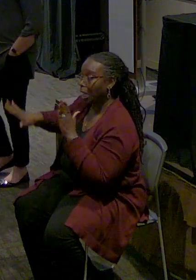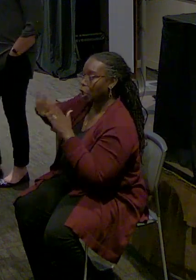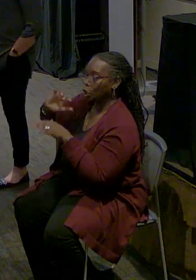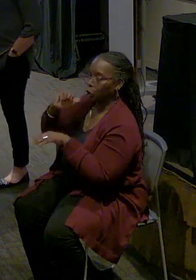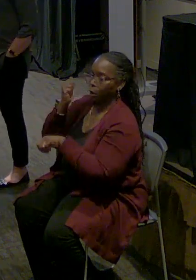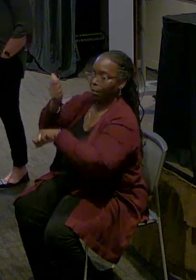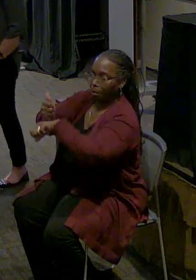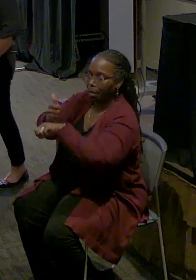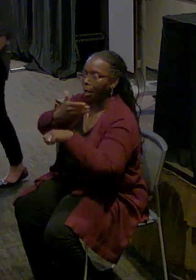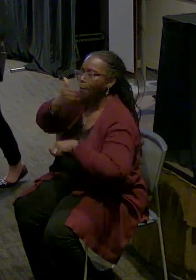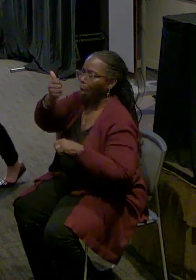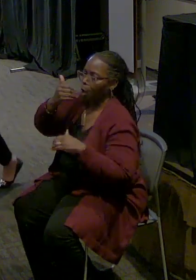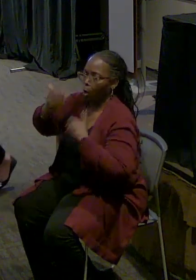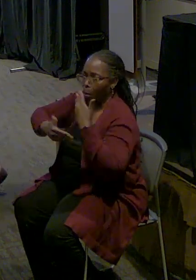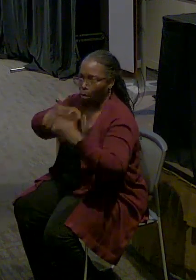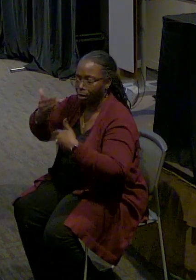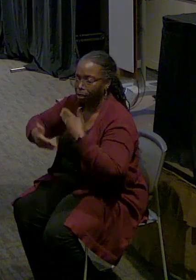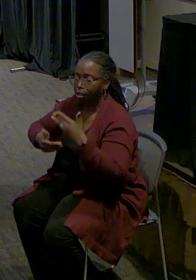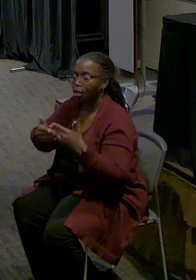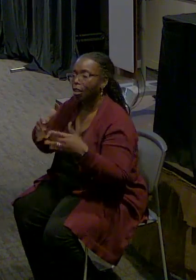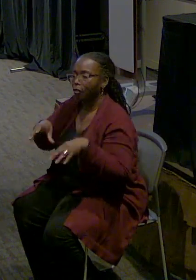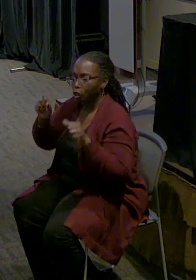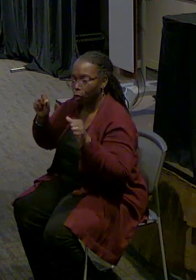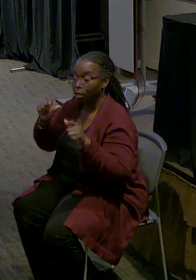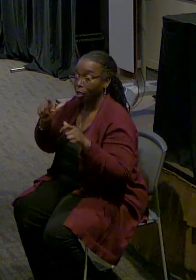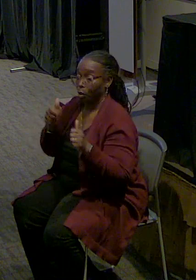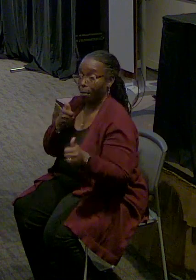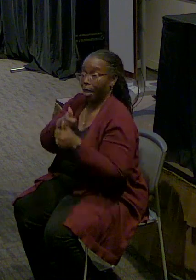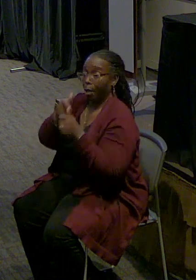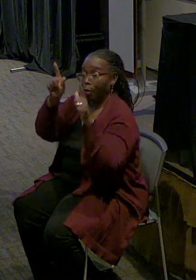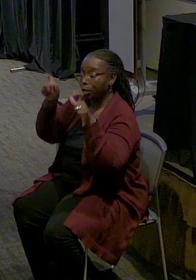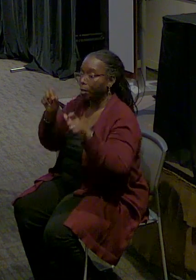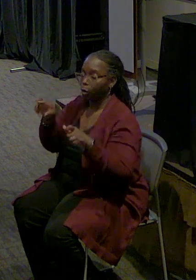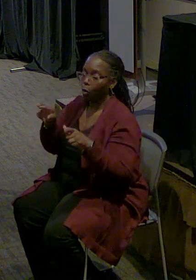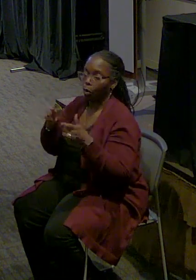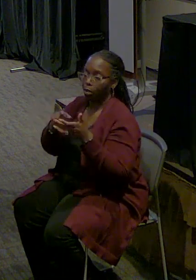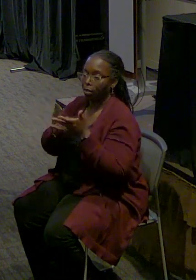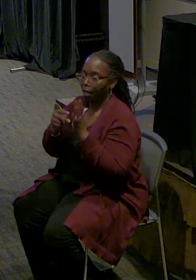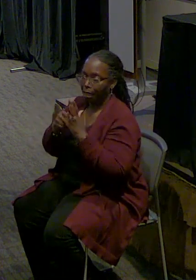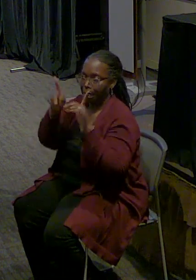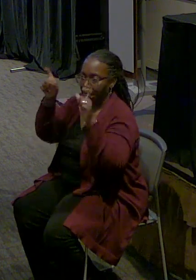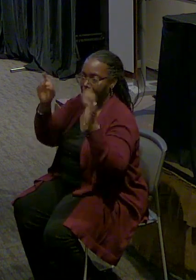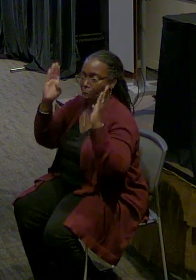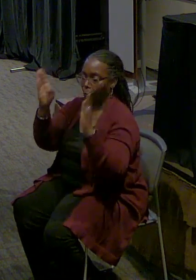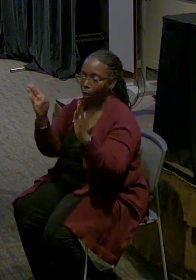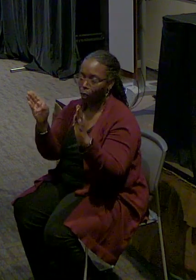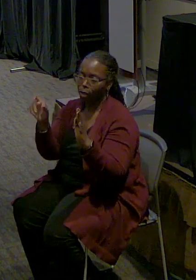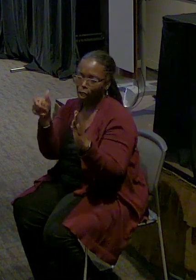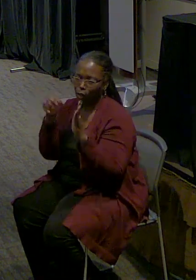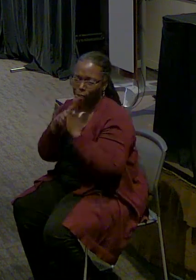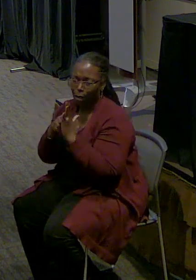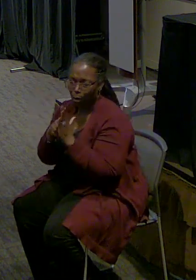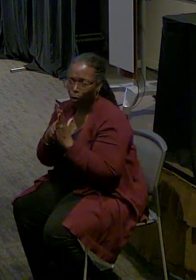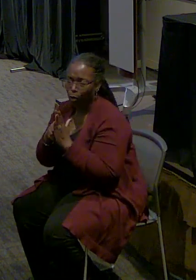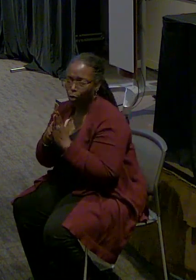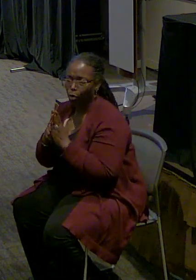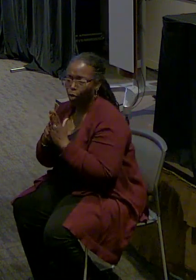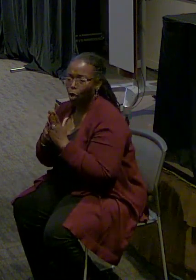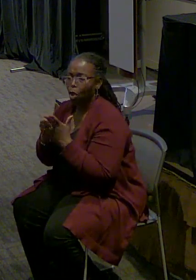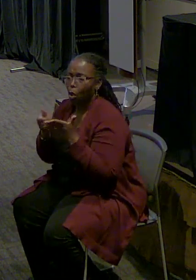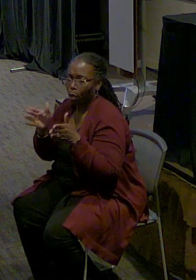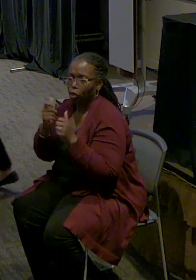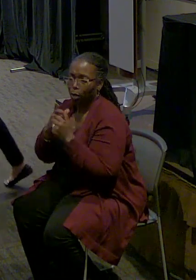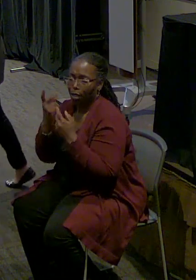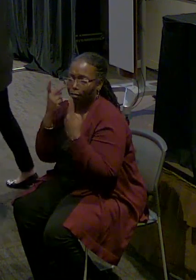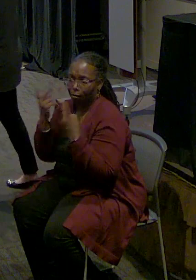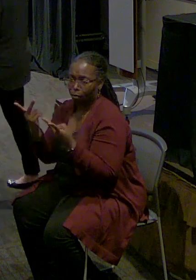implement a better process for getting students to either make up their exams or define a testing window. So just another example of ways that you can